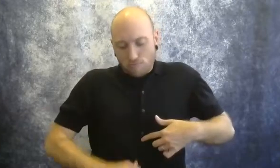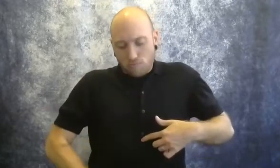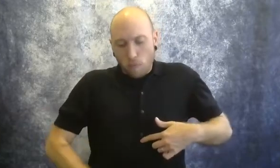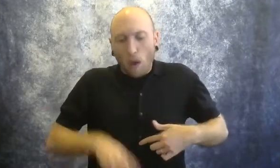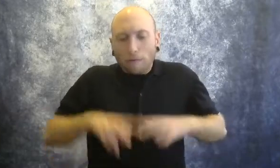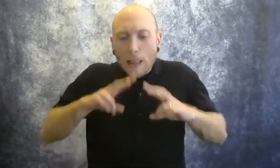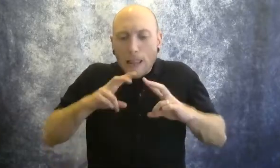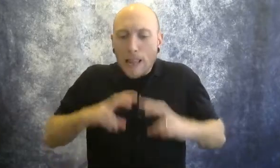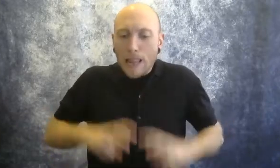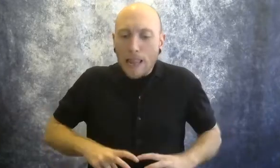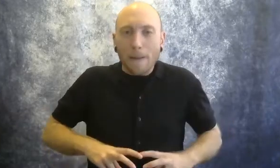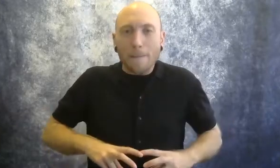way, And